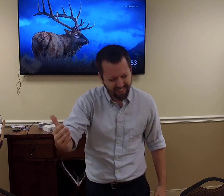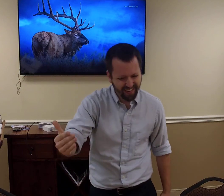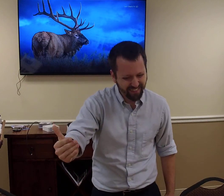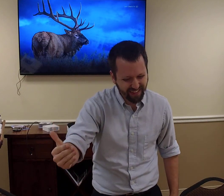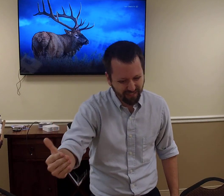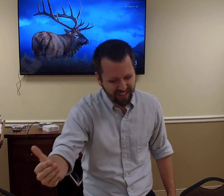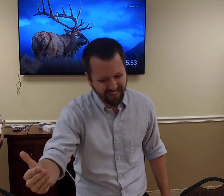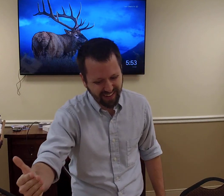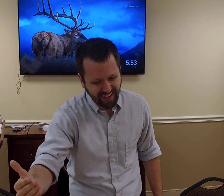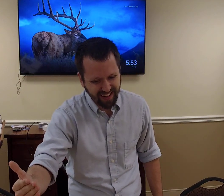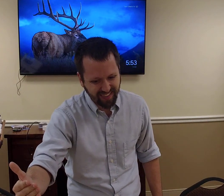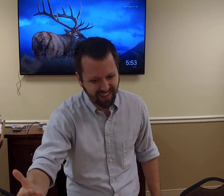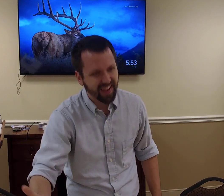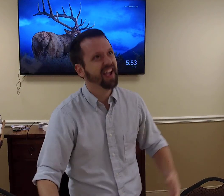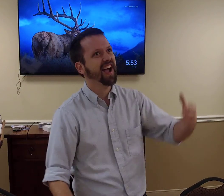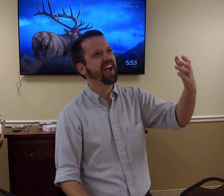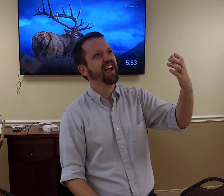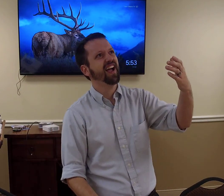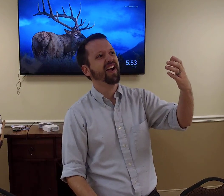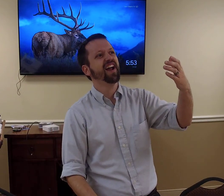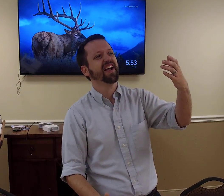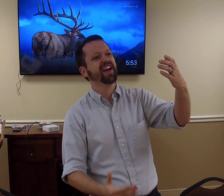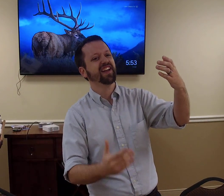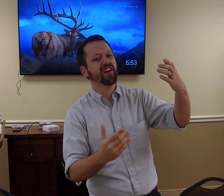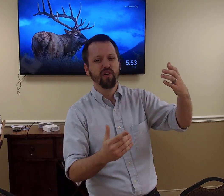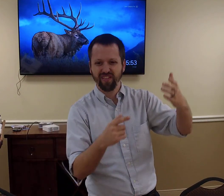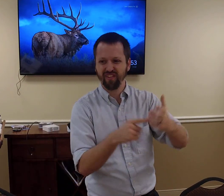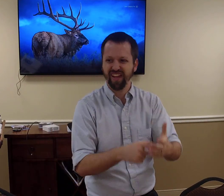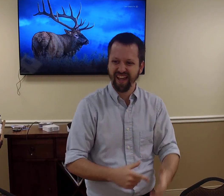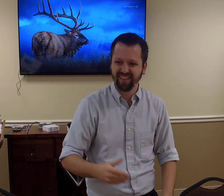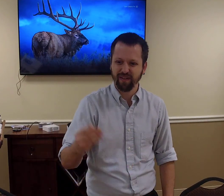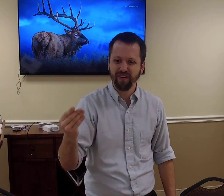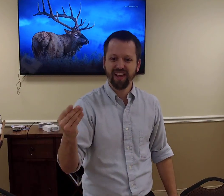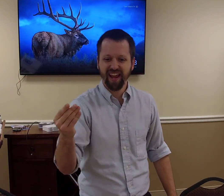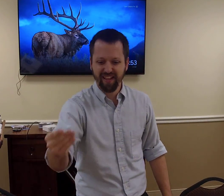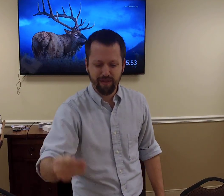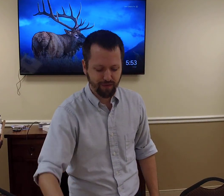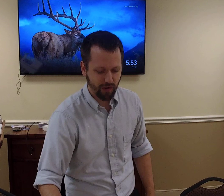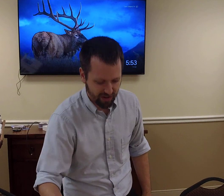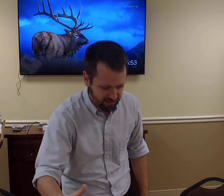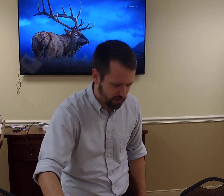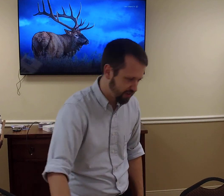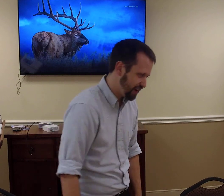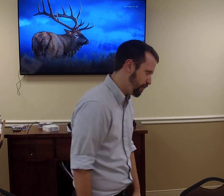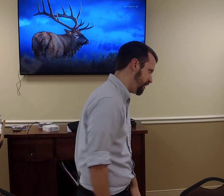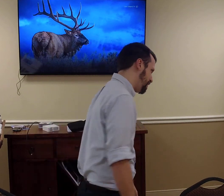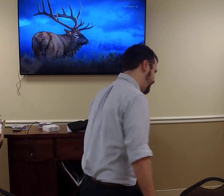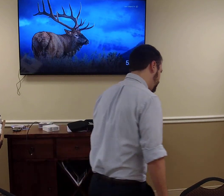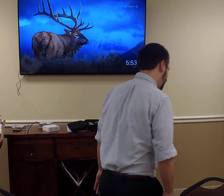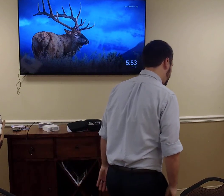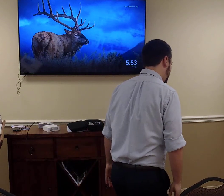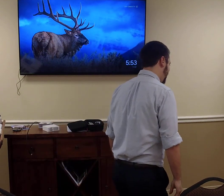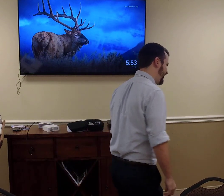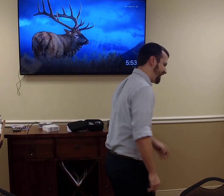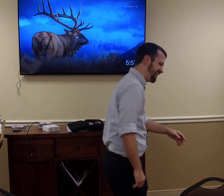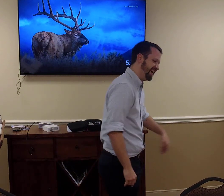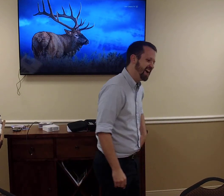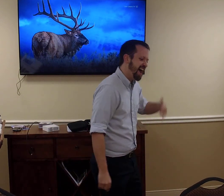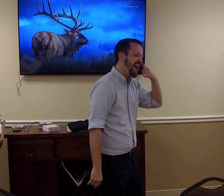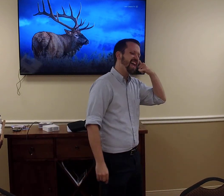"Give it here, man." And he's like, "I gotta go." And so he hangs me the phone. I turn around to walk back up to the front. I hear, "Hey, the